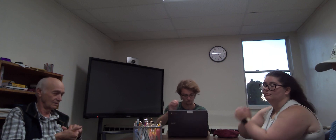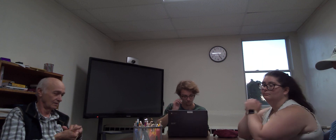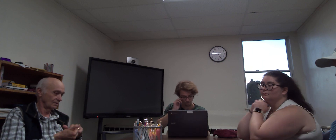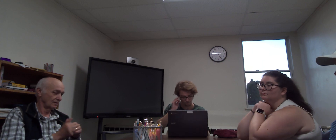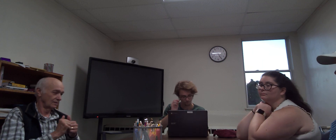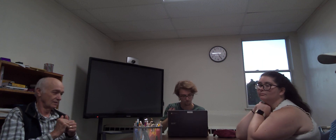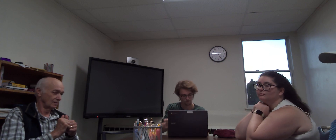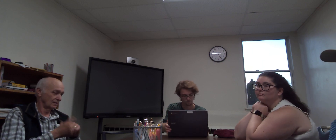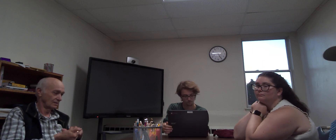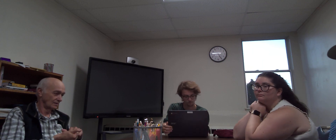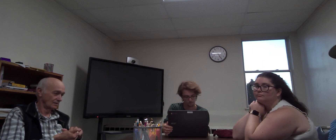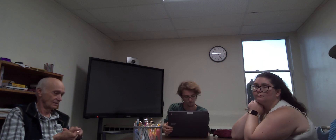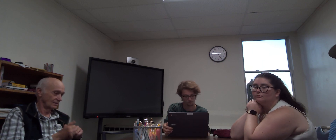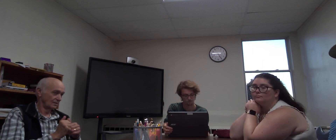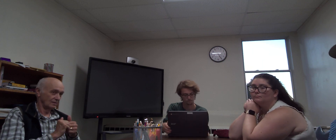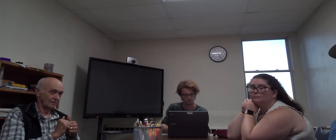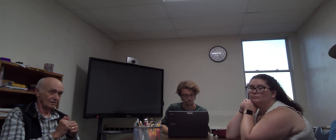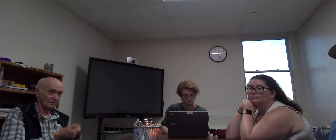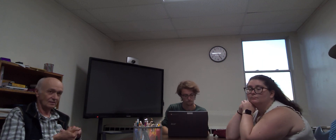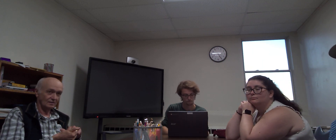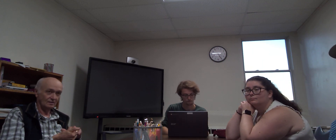So, who,